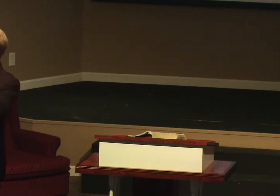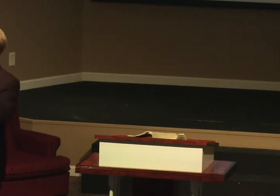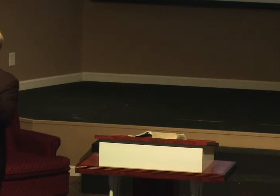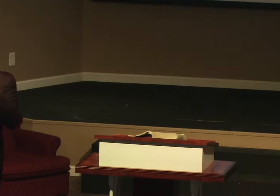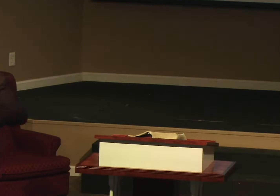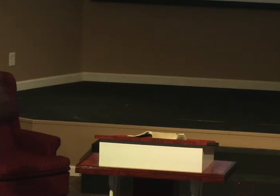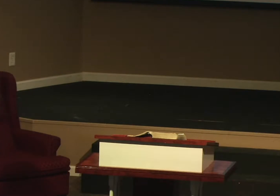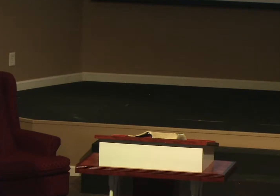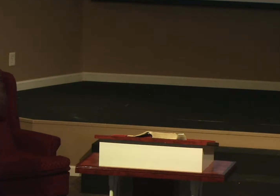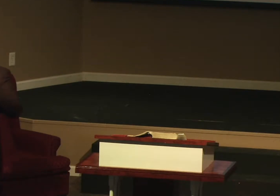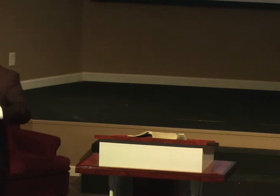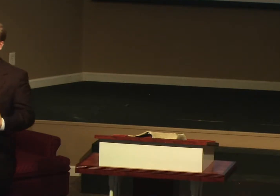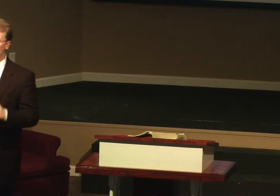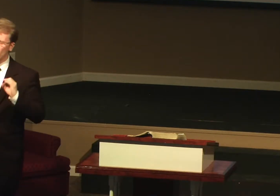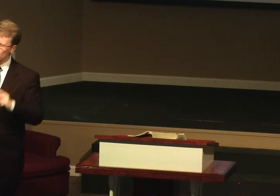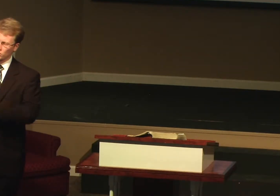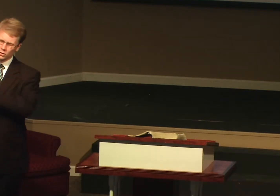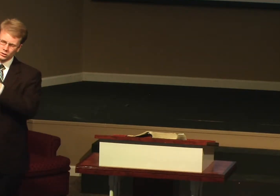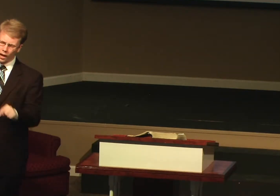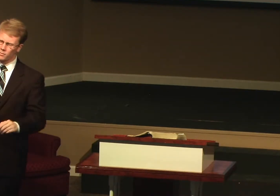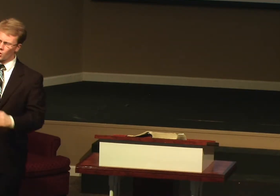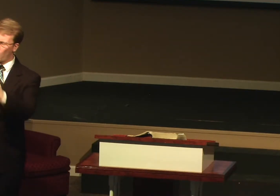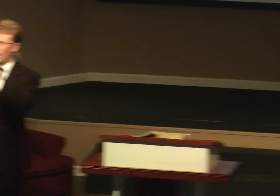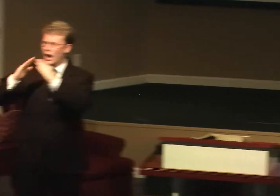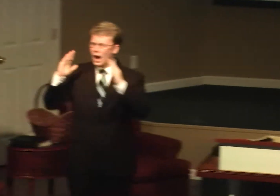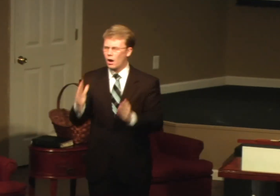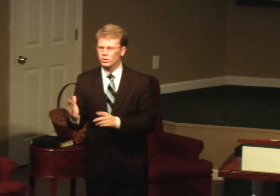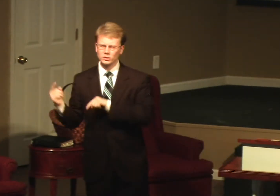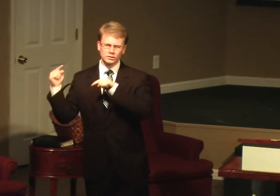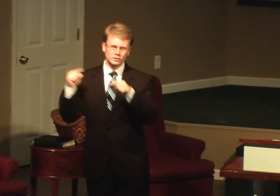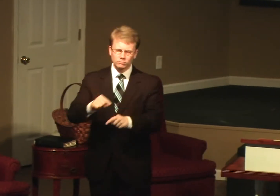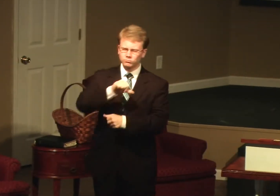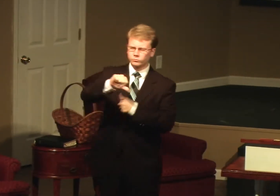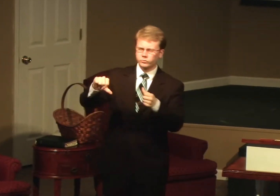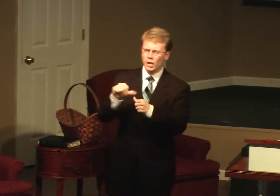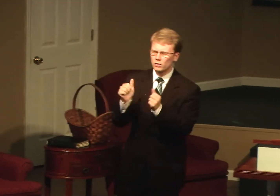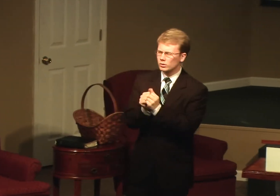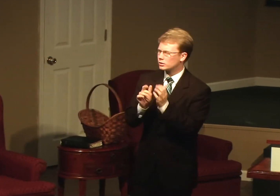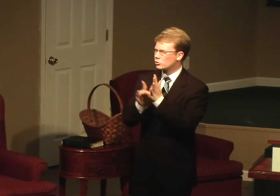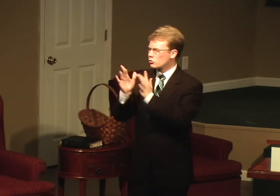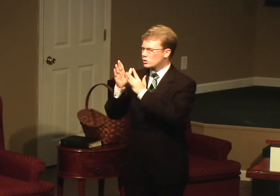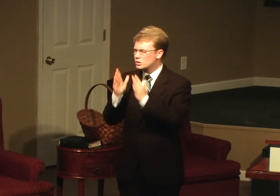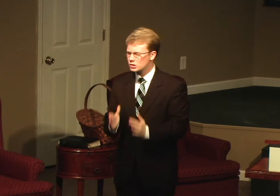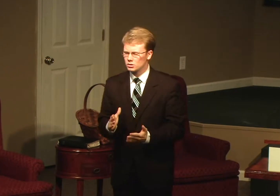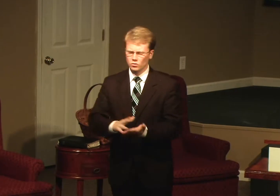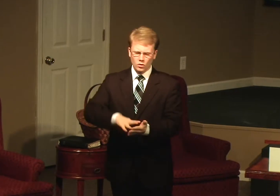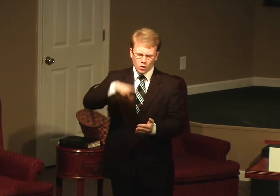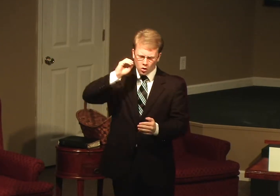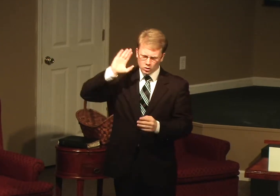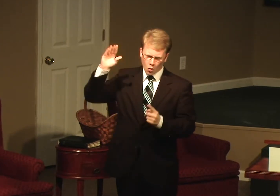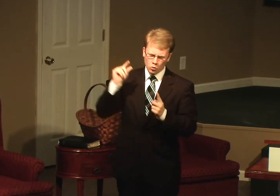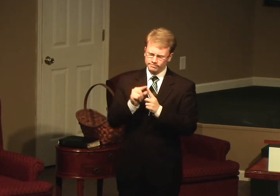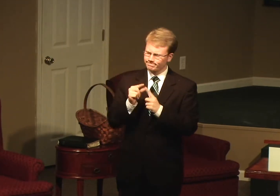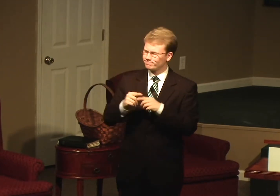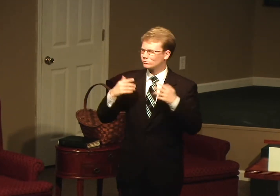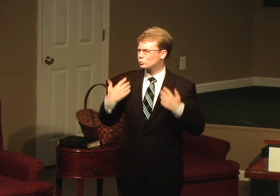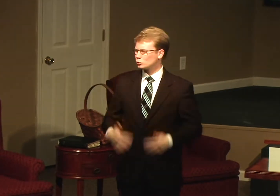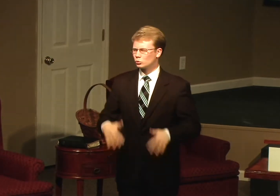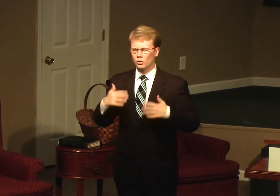Father, we love you today. We thank you so much for the opportunity to come to your house and to fellowship with fellow